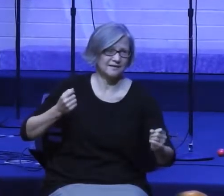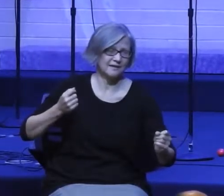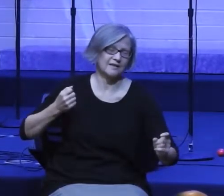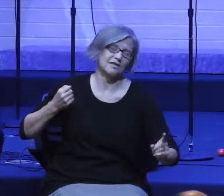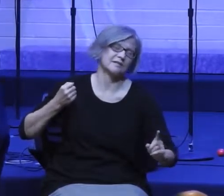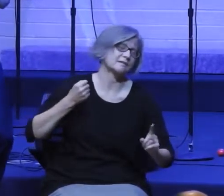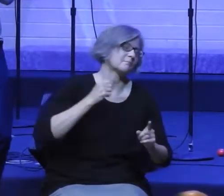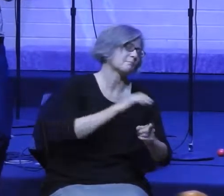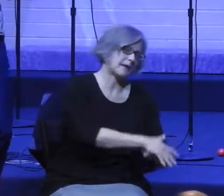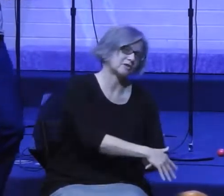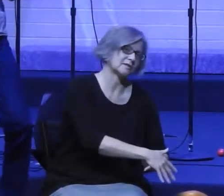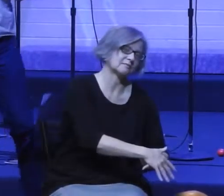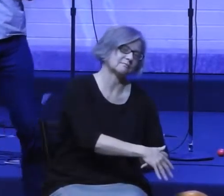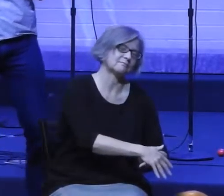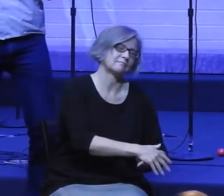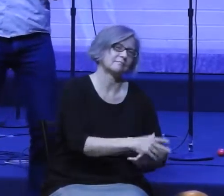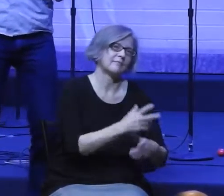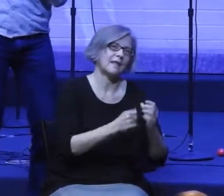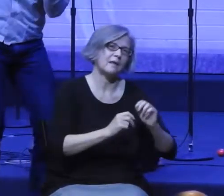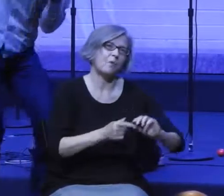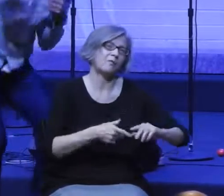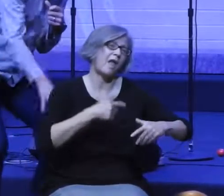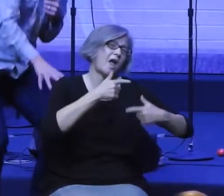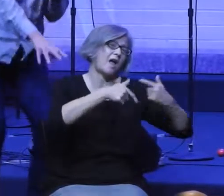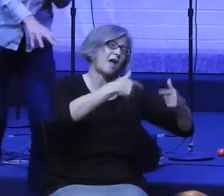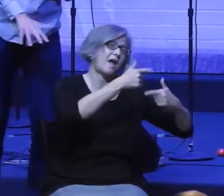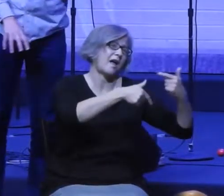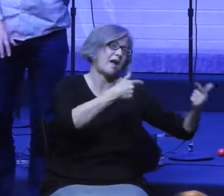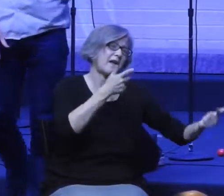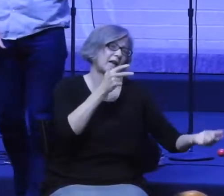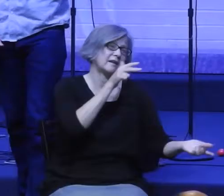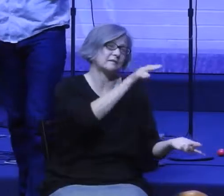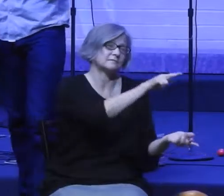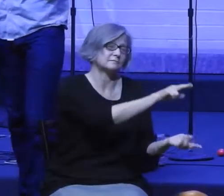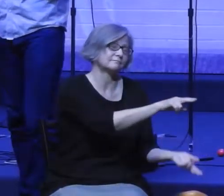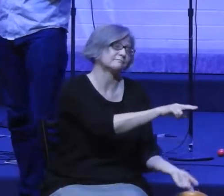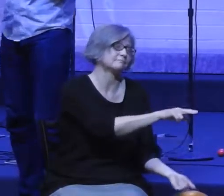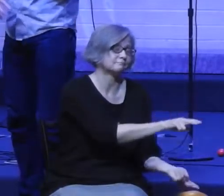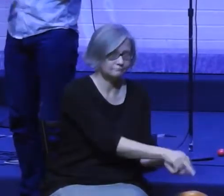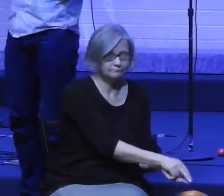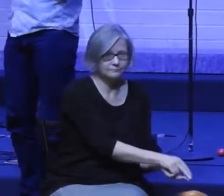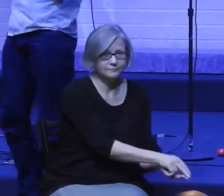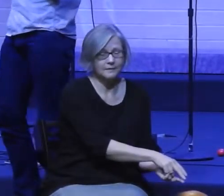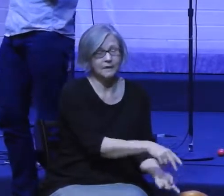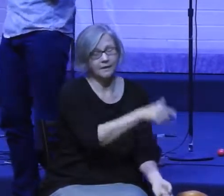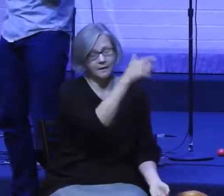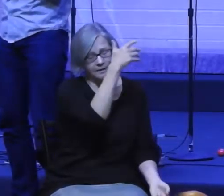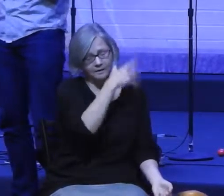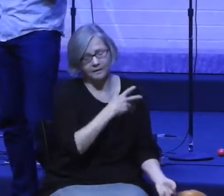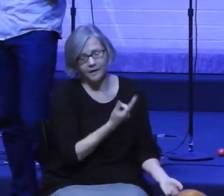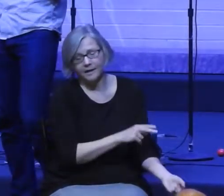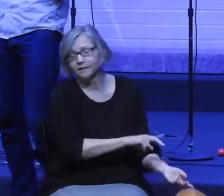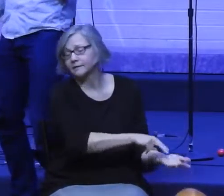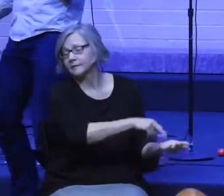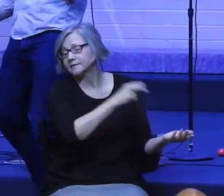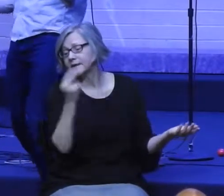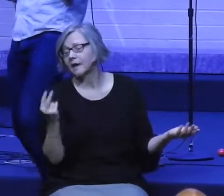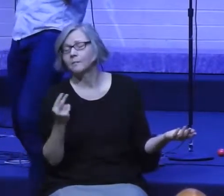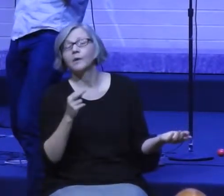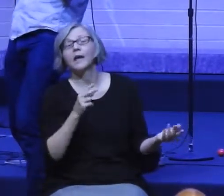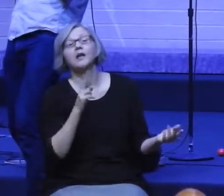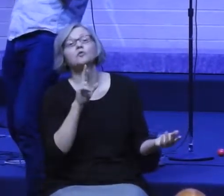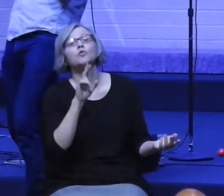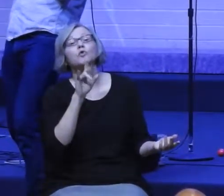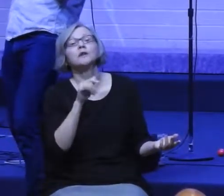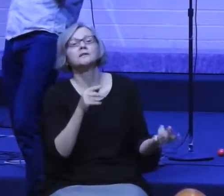just smashes Rudy, and they both fly through the air, and the guy lands on top of him. The other guy gets up, and Rudy just lays there. You